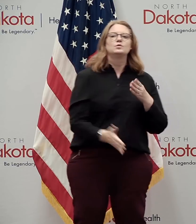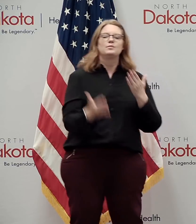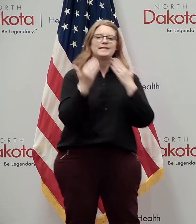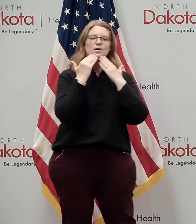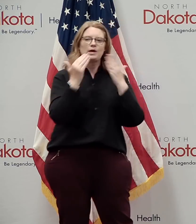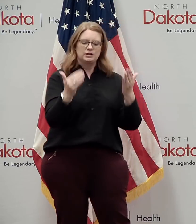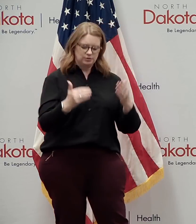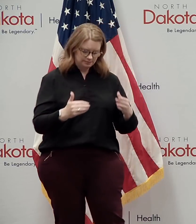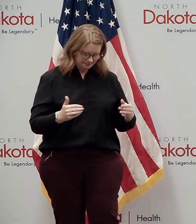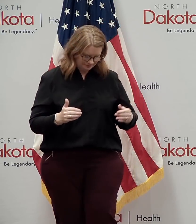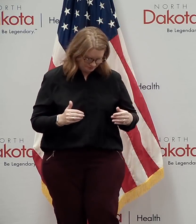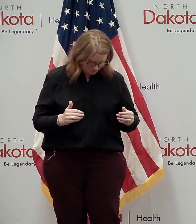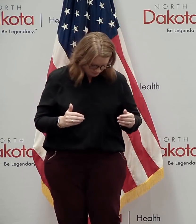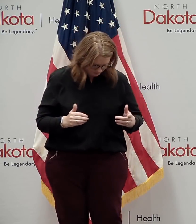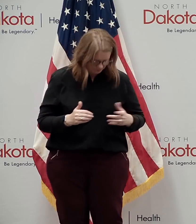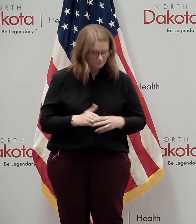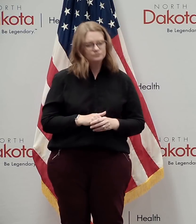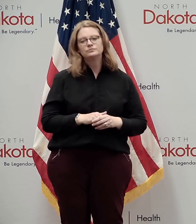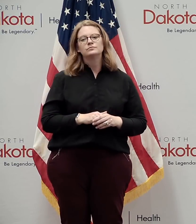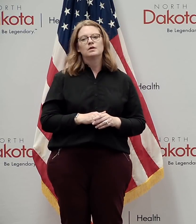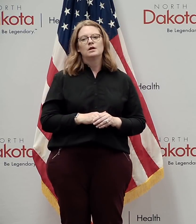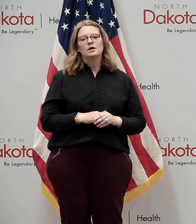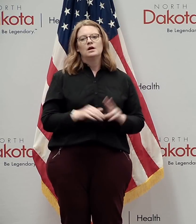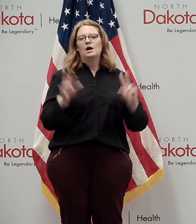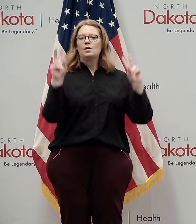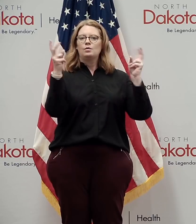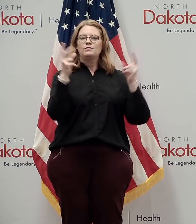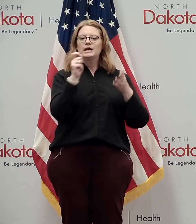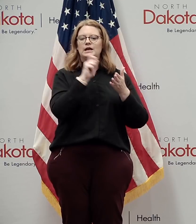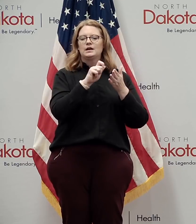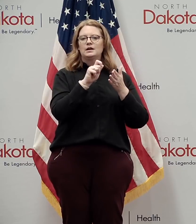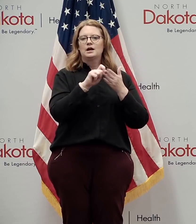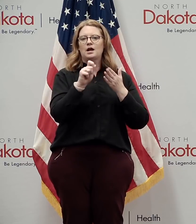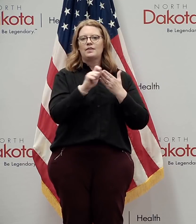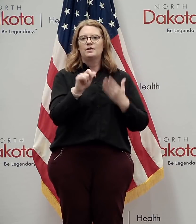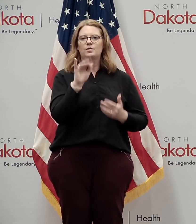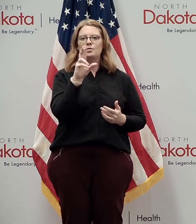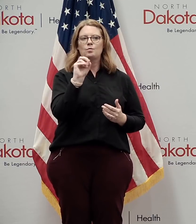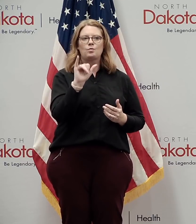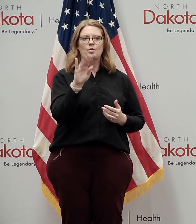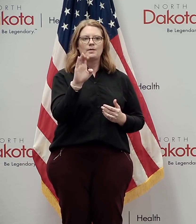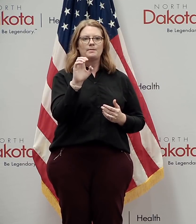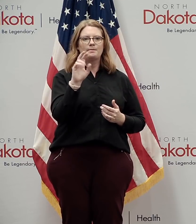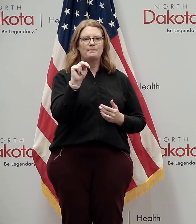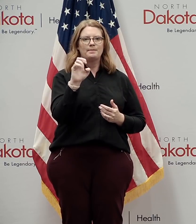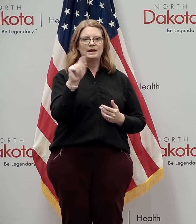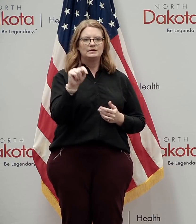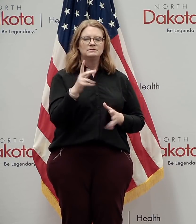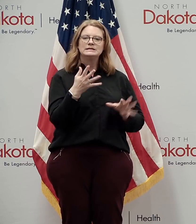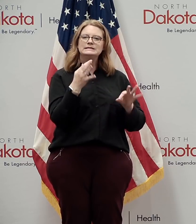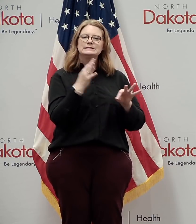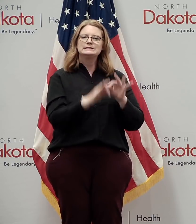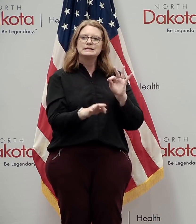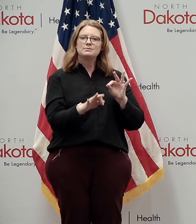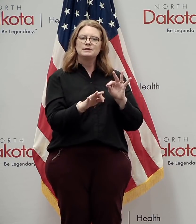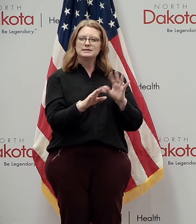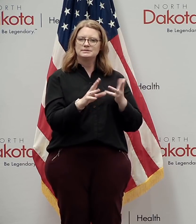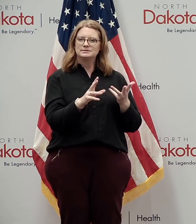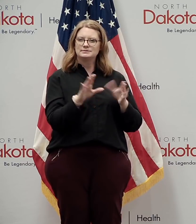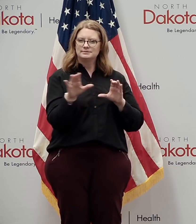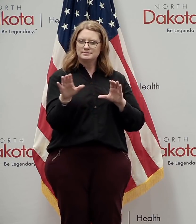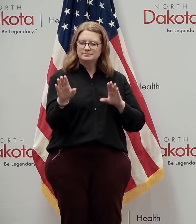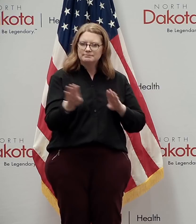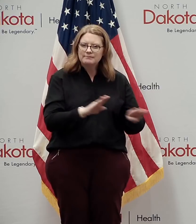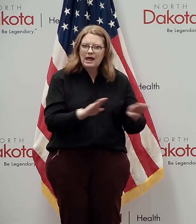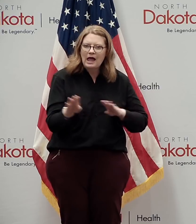gratitude for the day, quote from author Roy Bennett. Sometimes even the simplest act of gratitude can